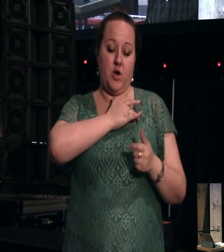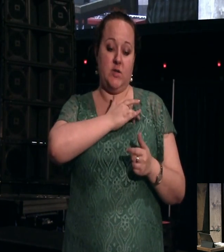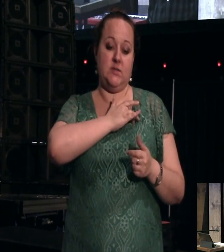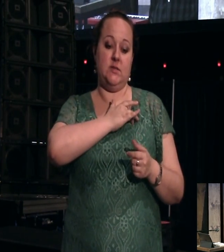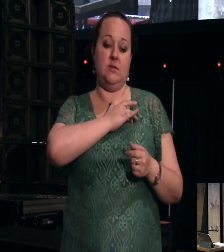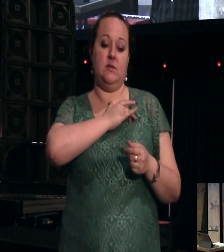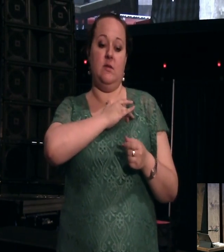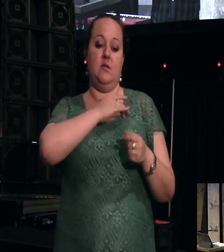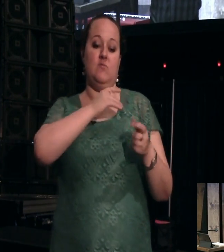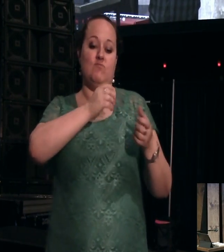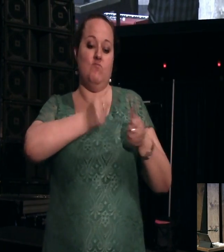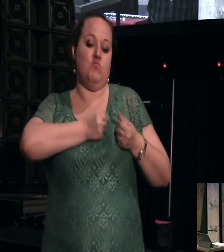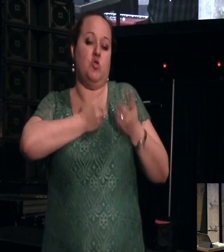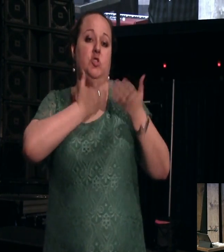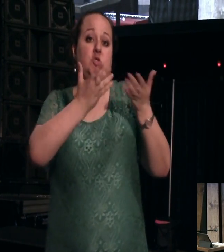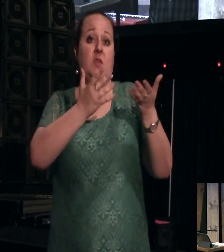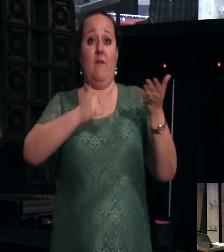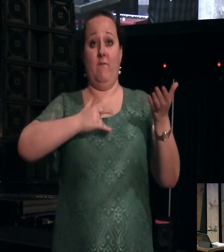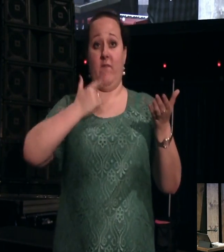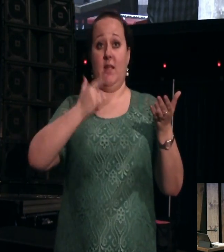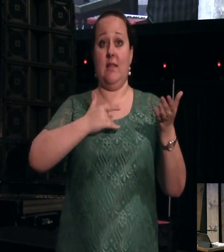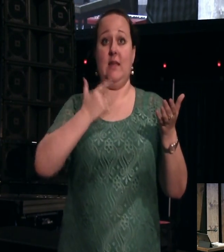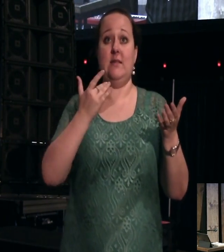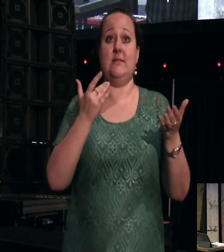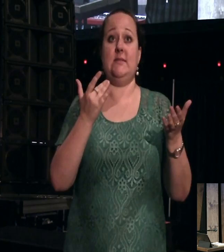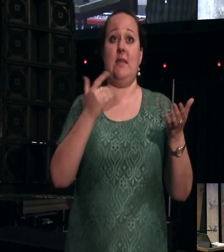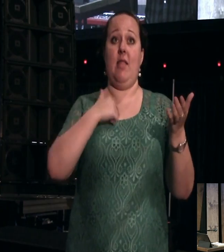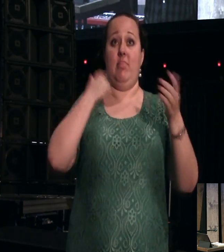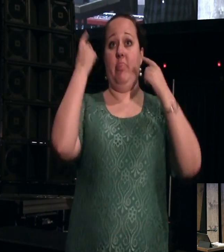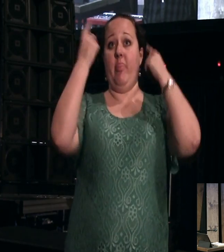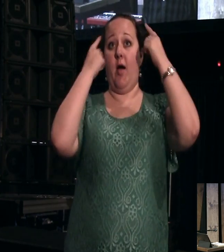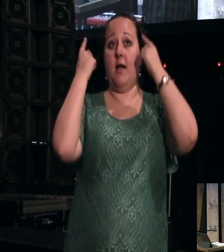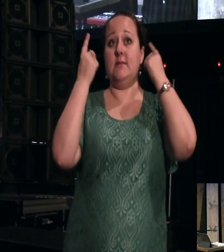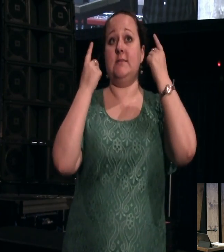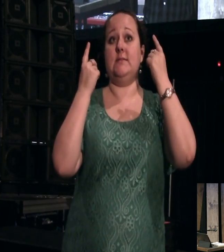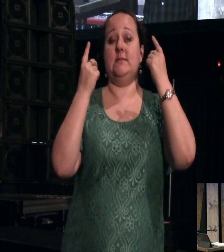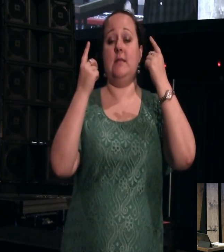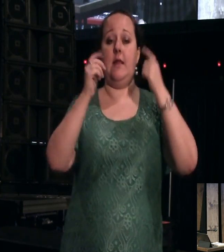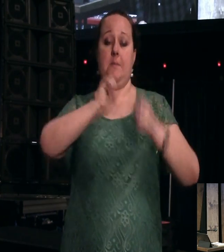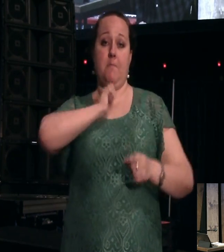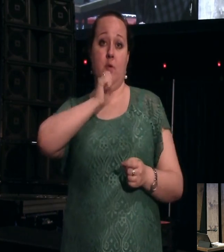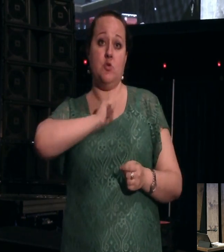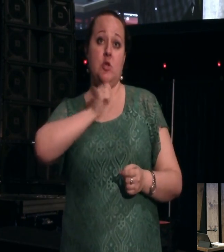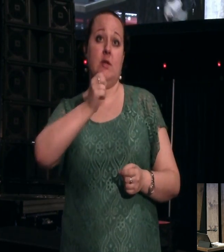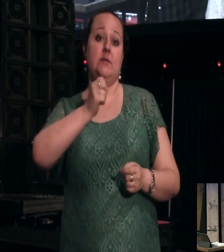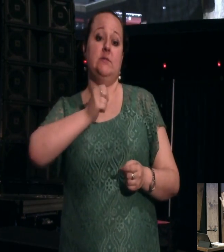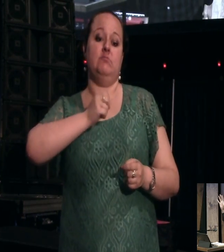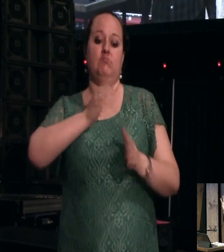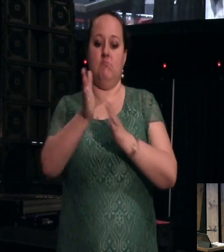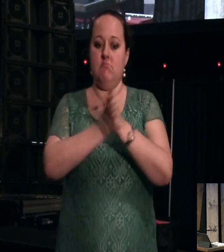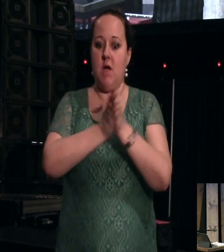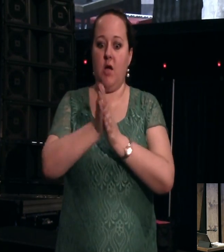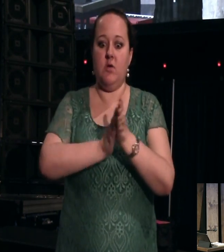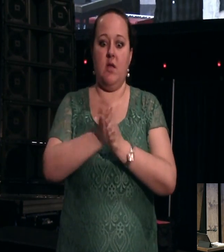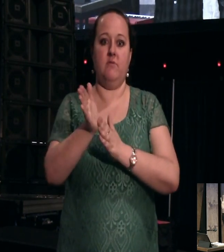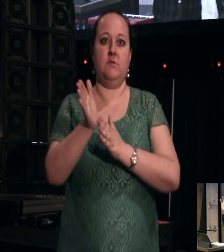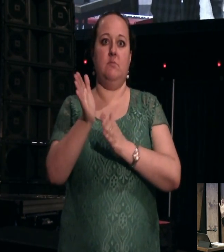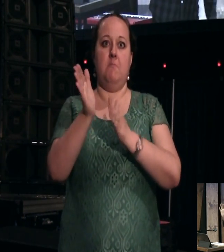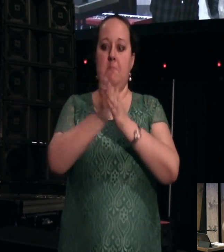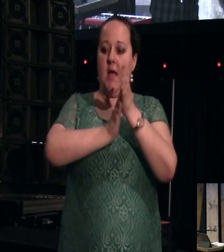of life. The heart is that which produces your feelings and your thoughts and